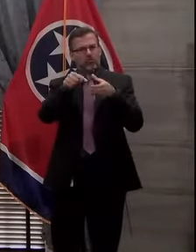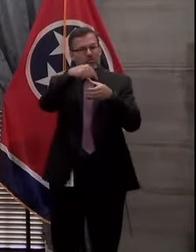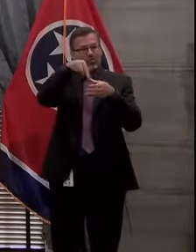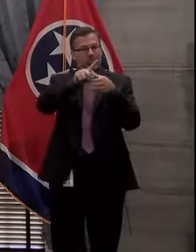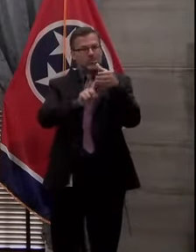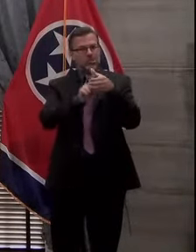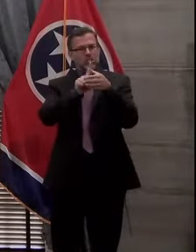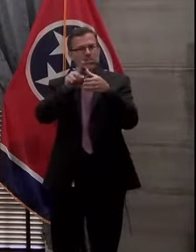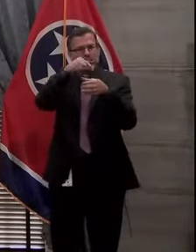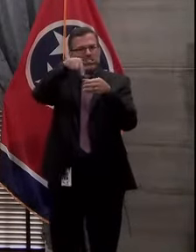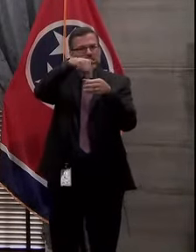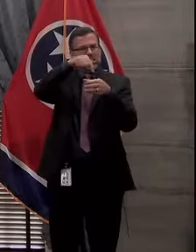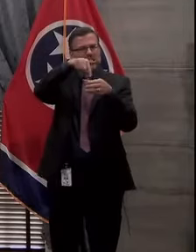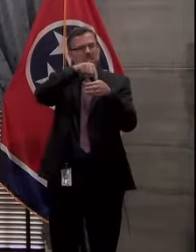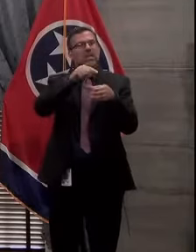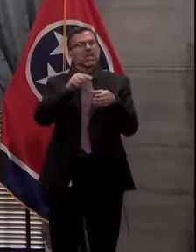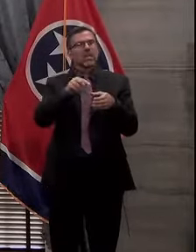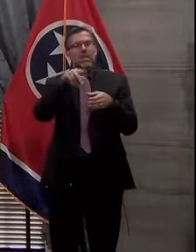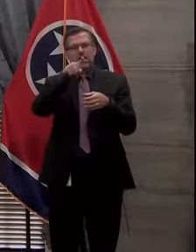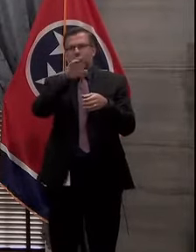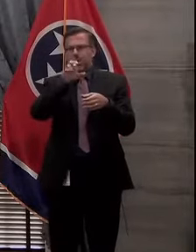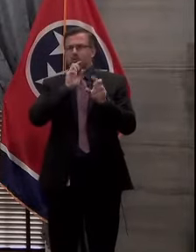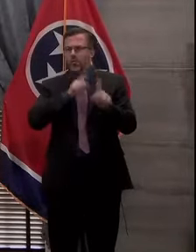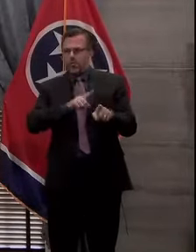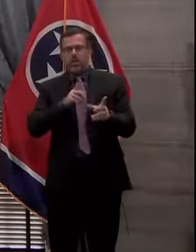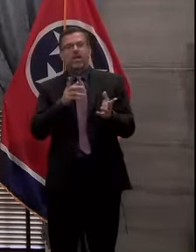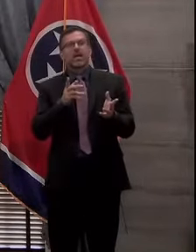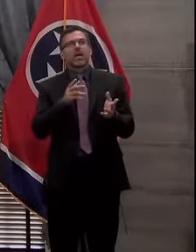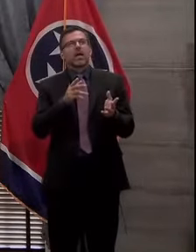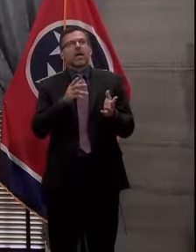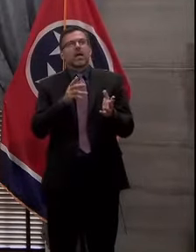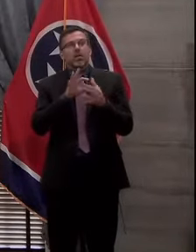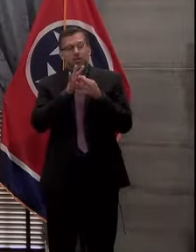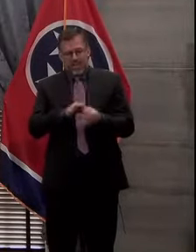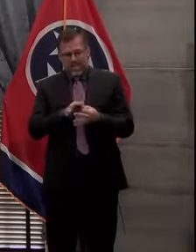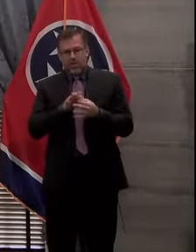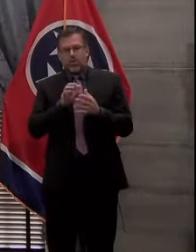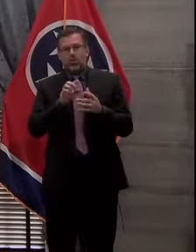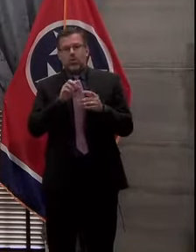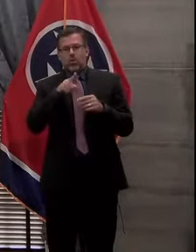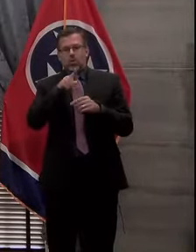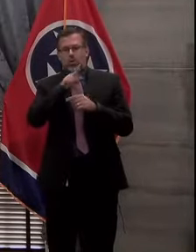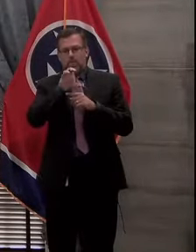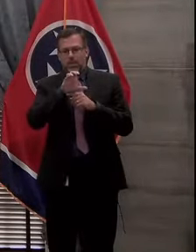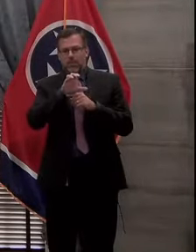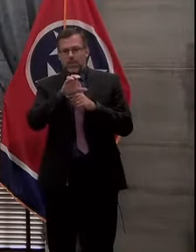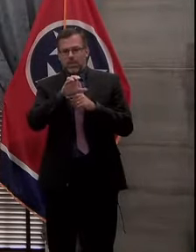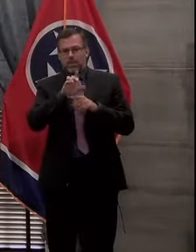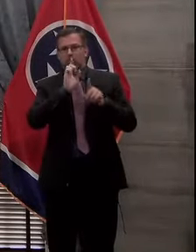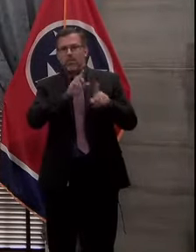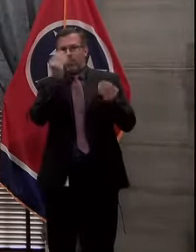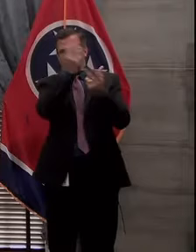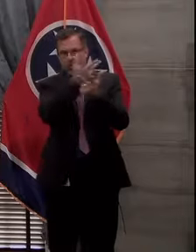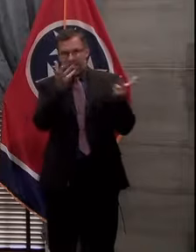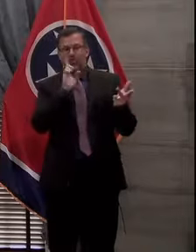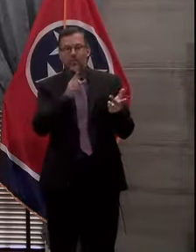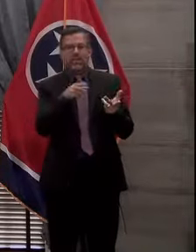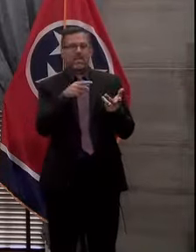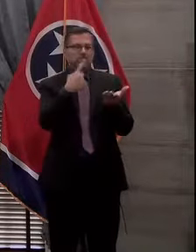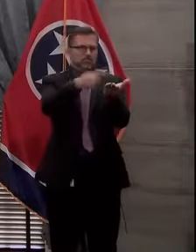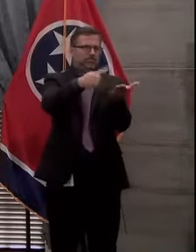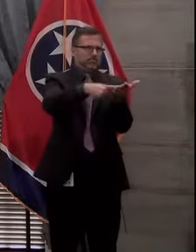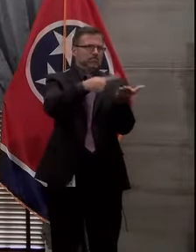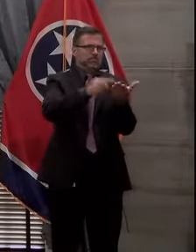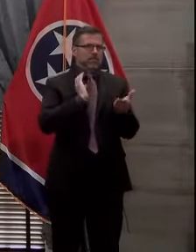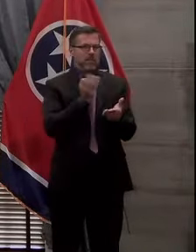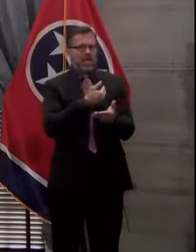public reporting, which I think maybe the terms just got mixed up, as it pertains to public reporting, that has been a hot topic of discussion both within